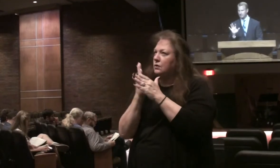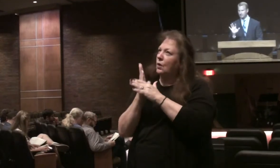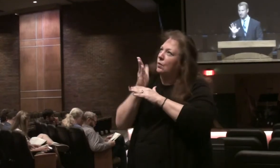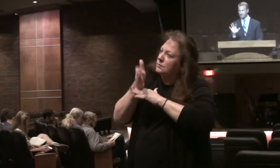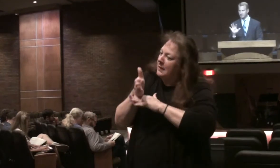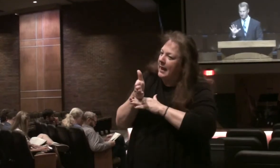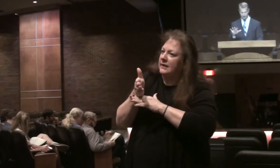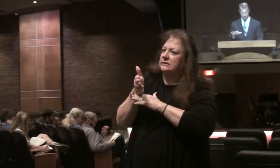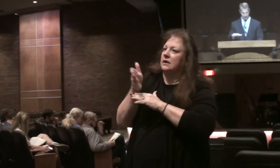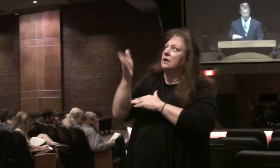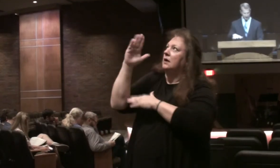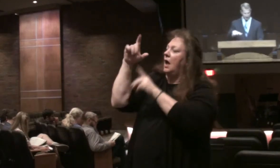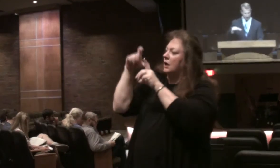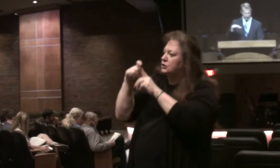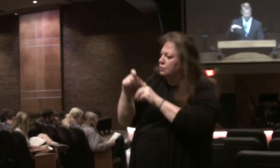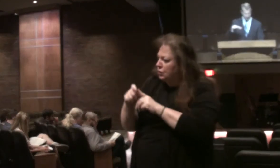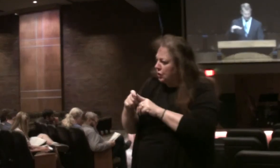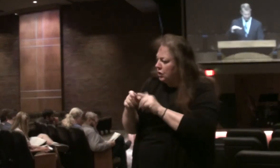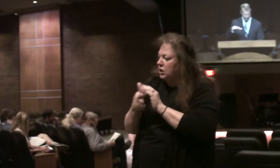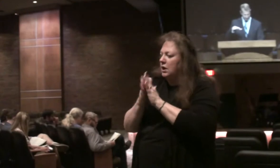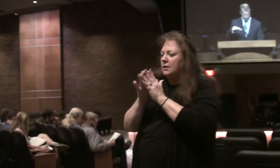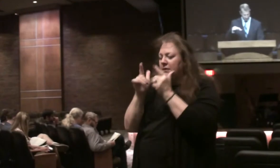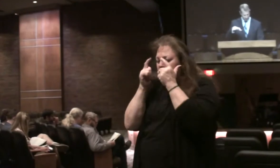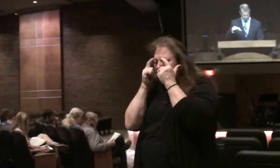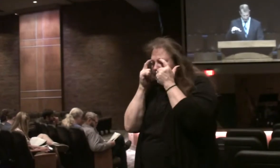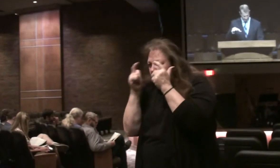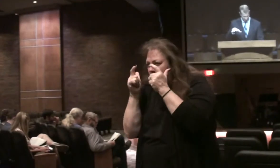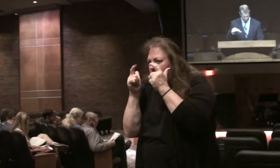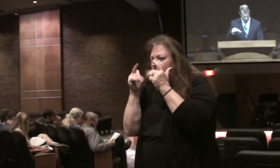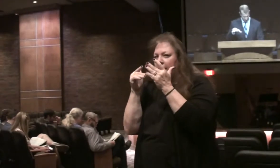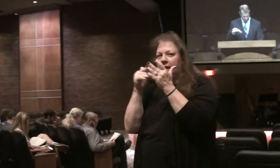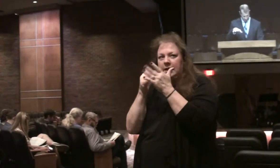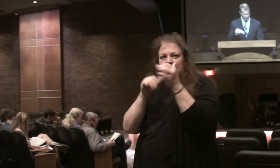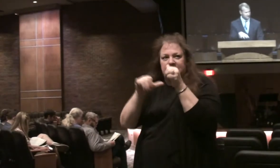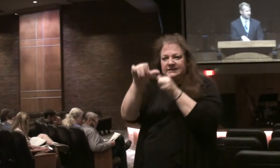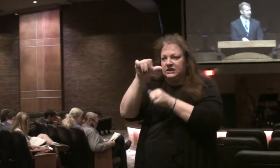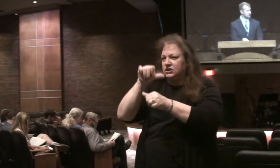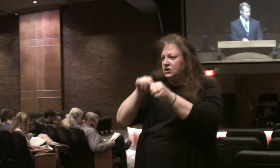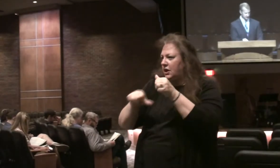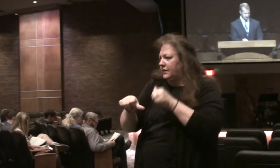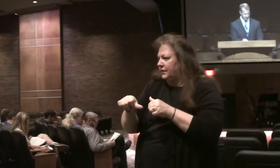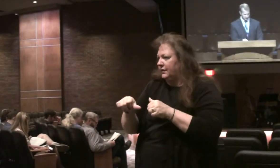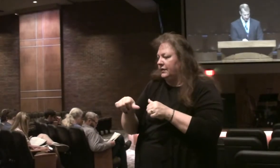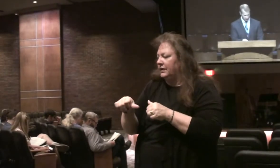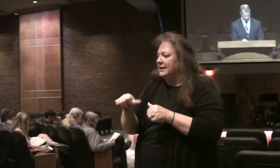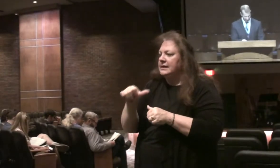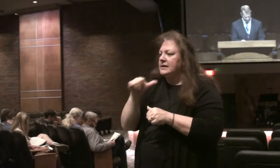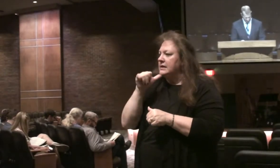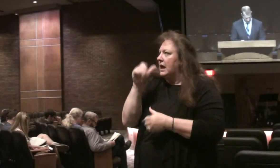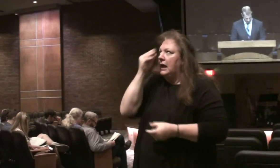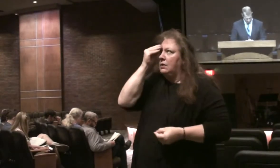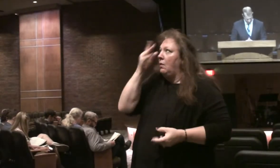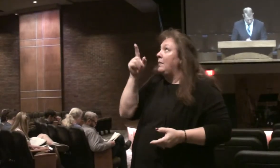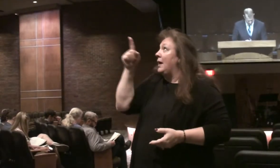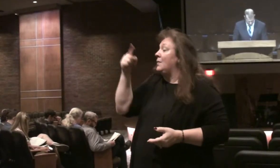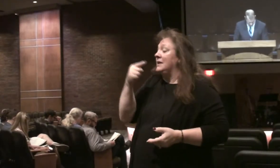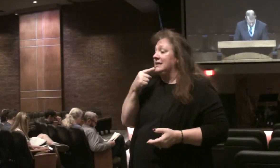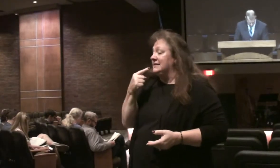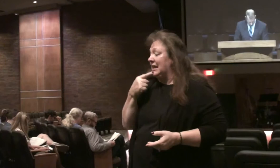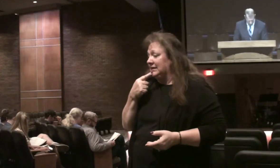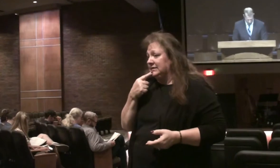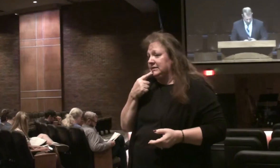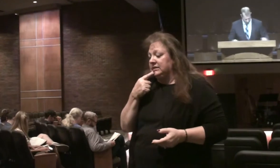God. Becoming arrogant against each other. That's not submitting ourselves to the word of God. Verse